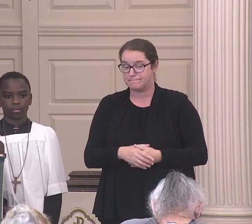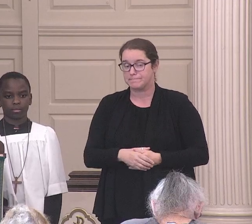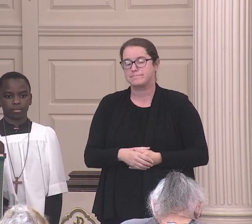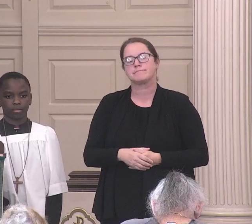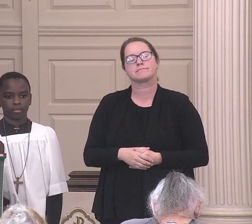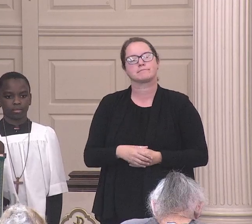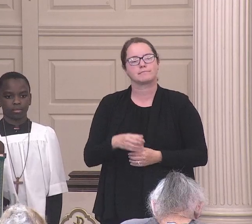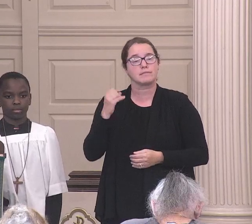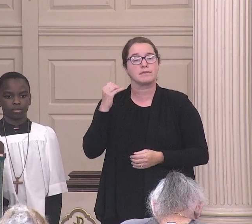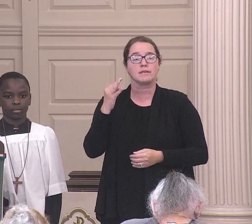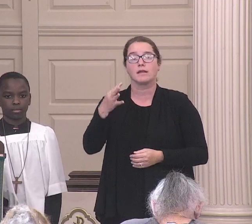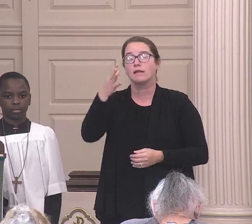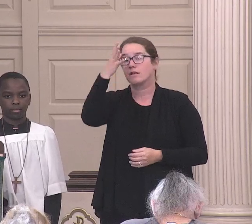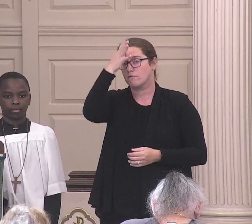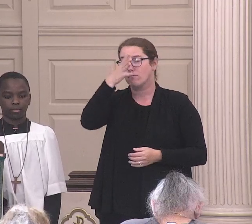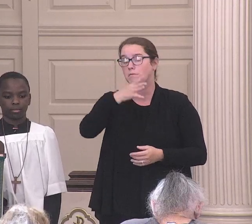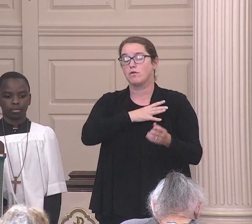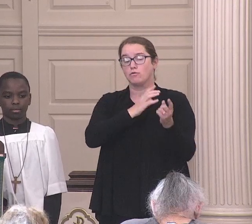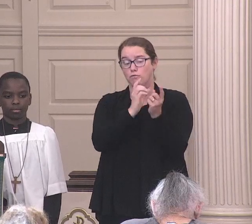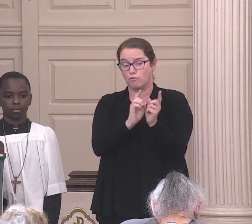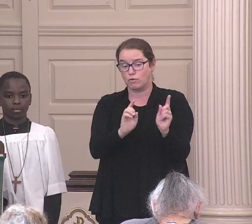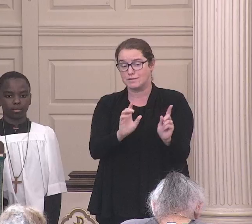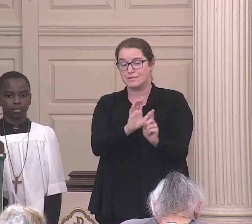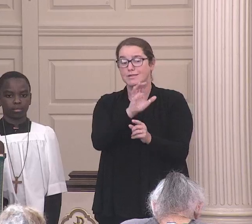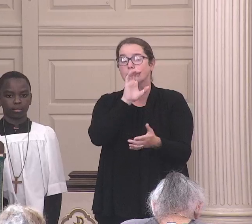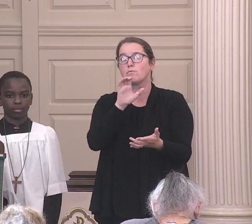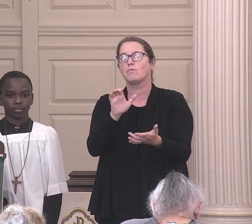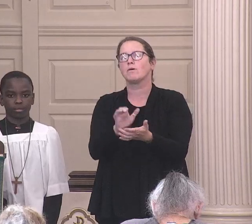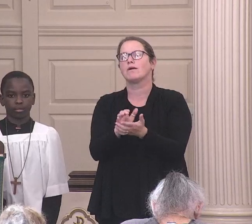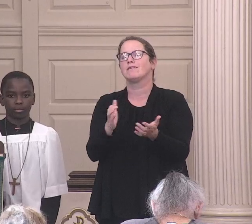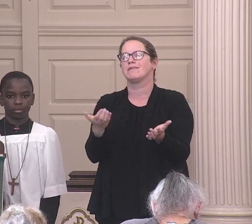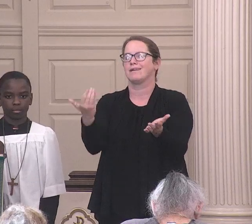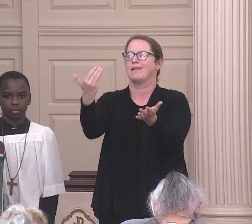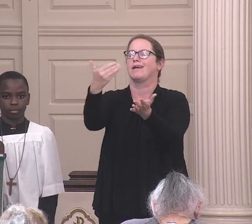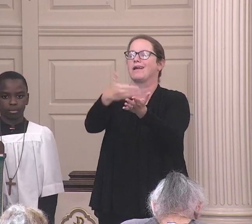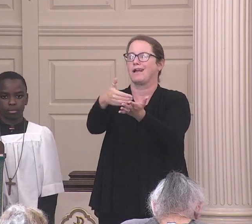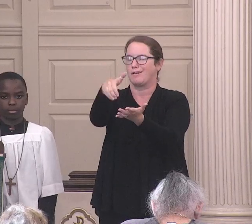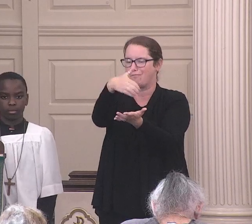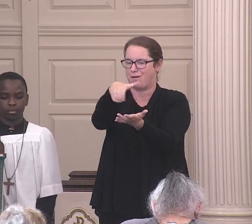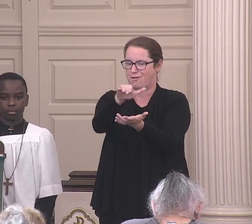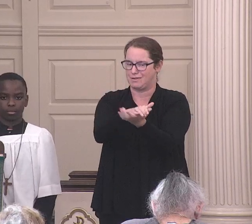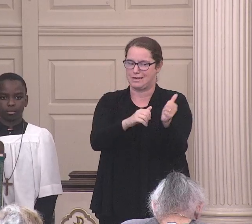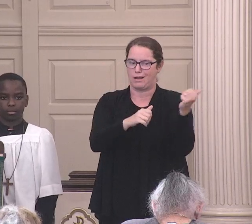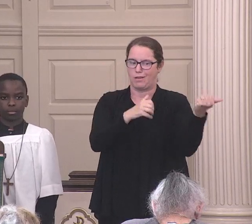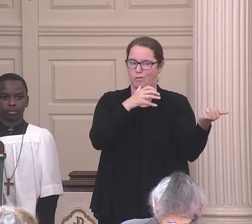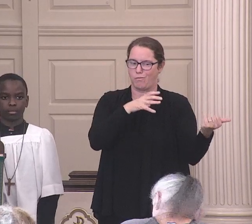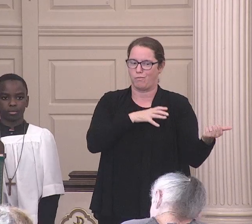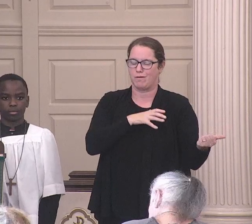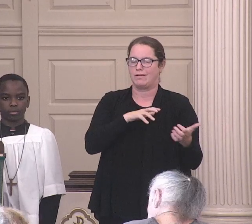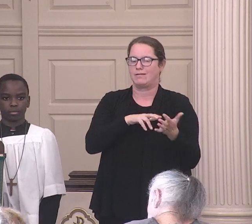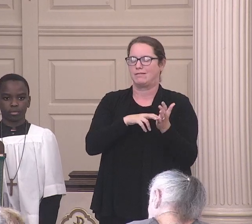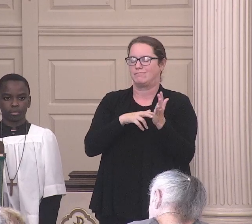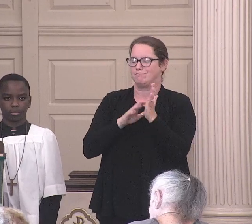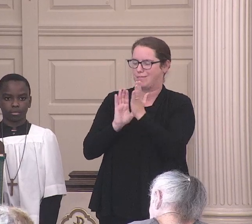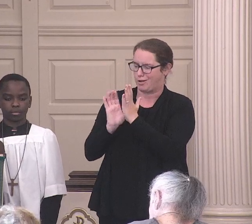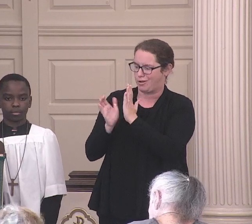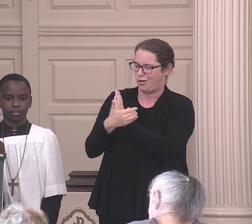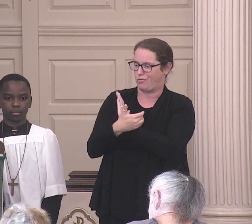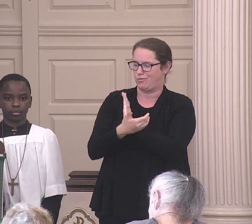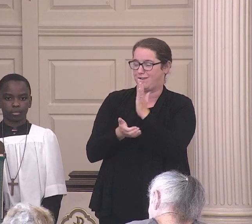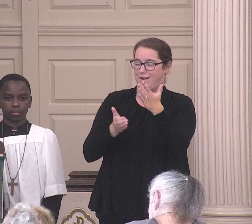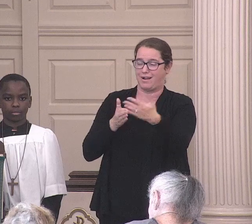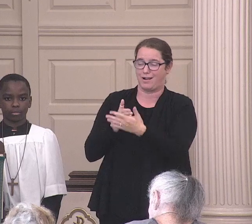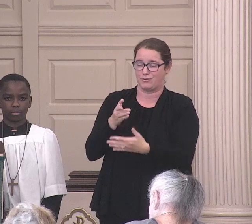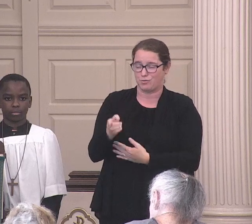"Whoever divorces his wife and marries another commits adultery against her. And if